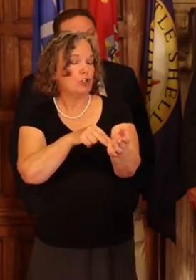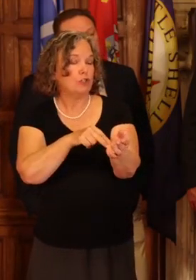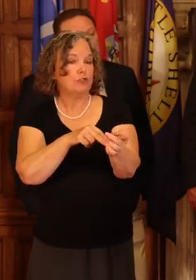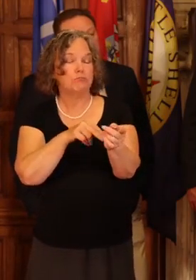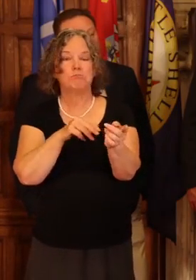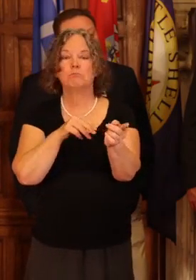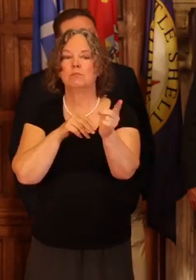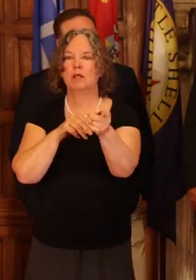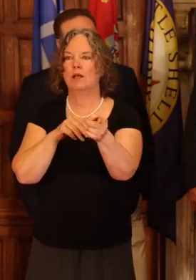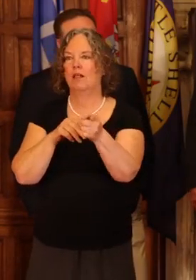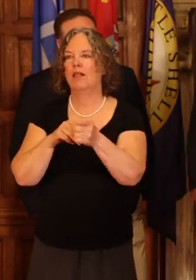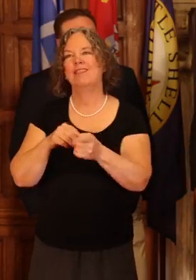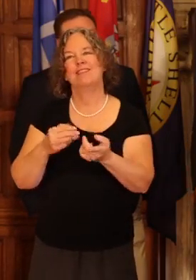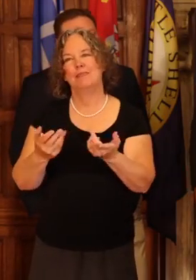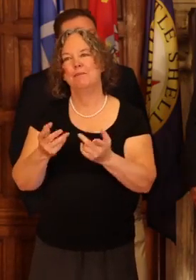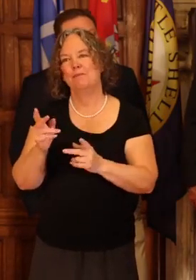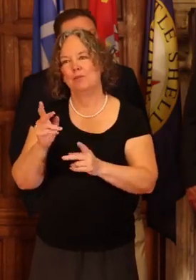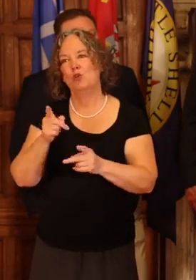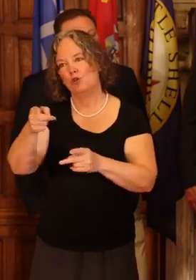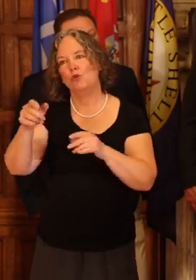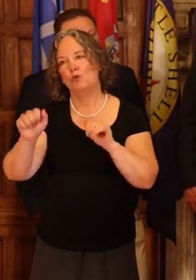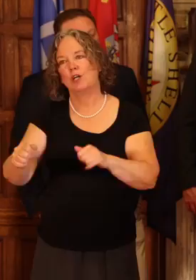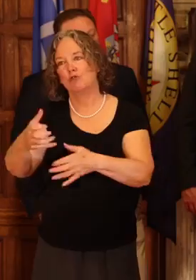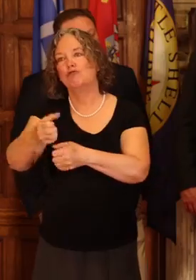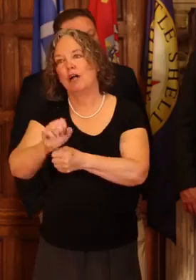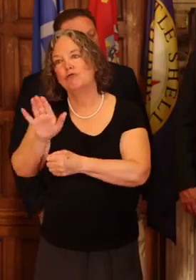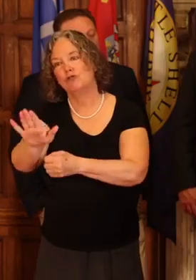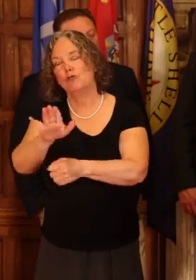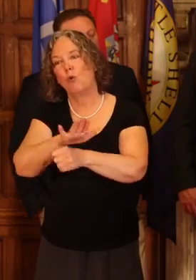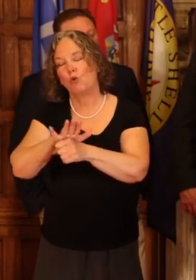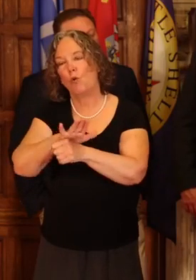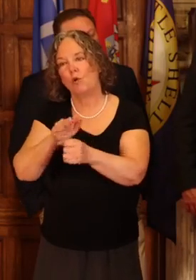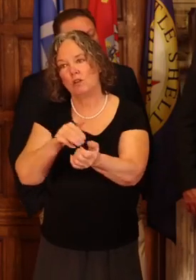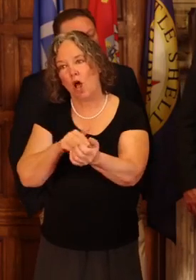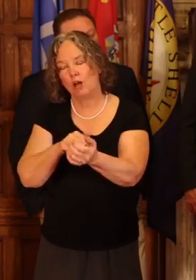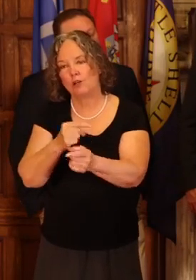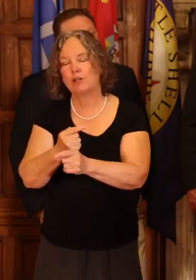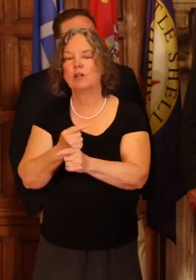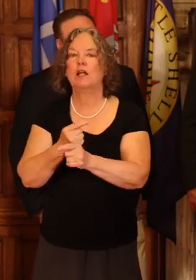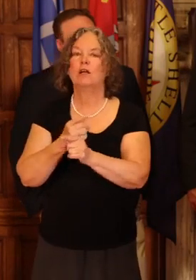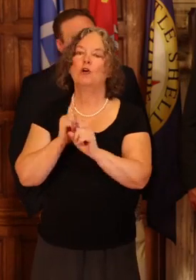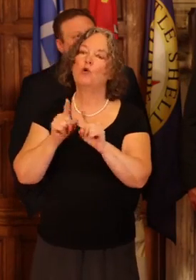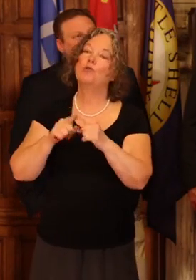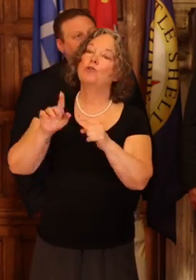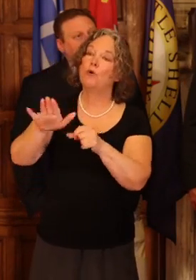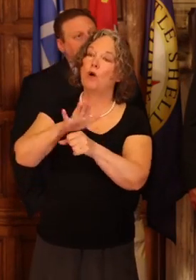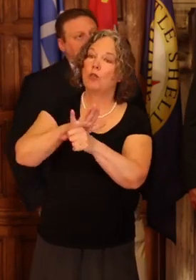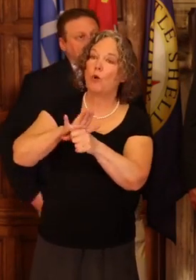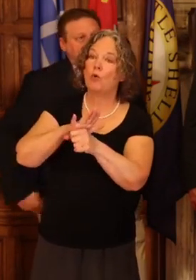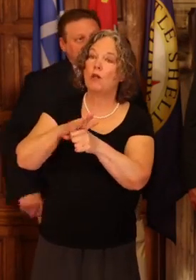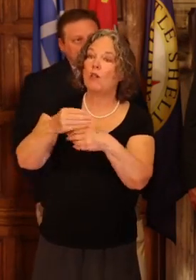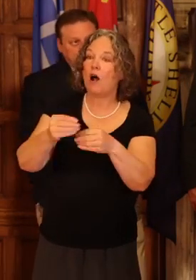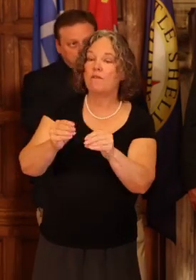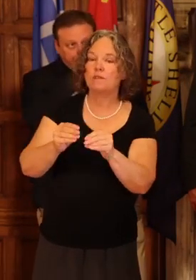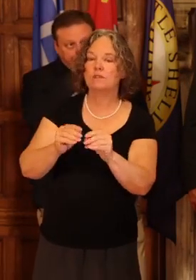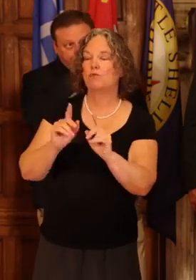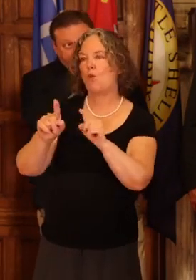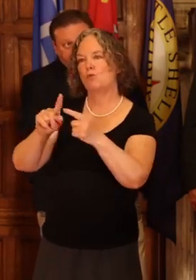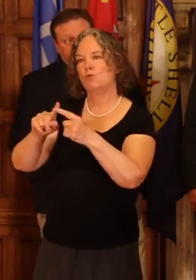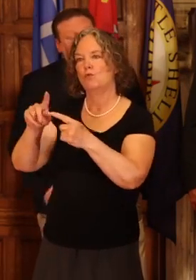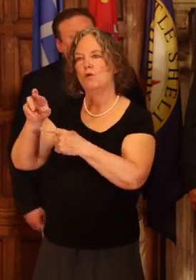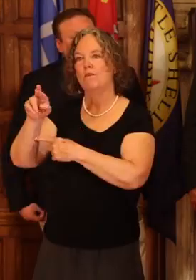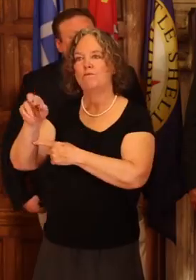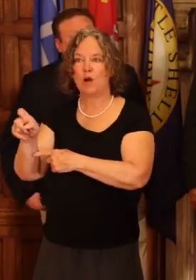higher respect or more trust in their personal doctor, so you should be able to go to your local office. Availability through pharmacies is